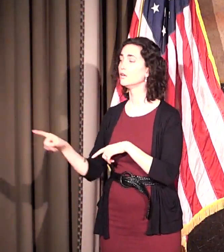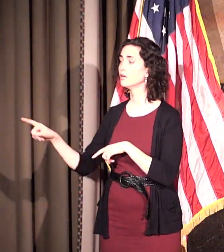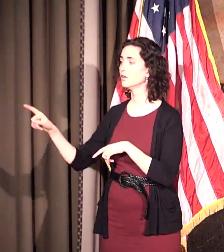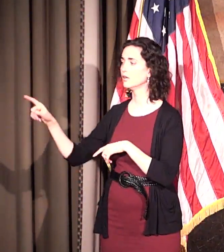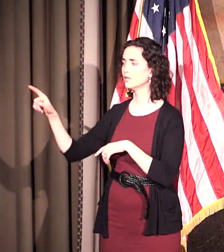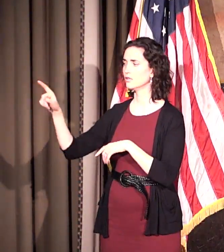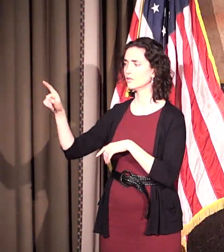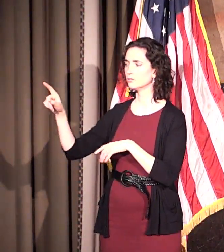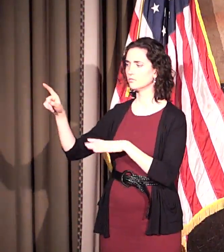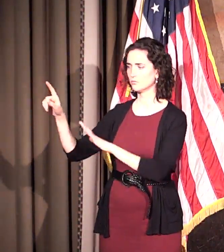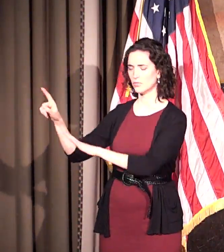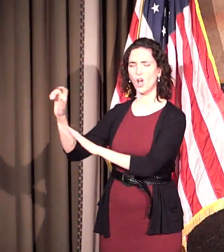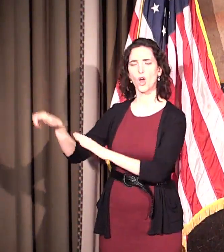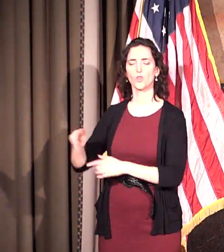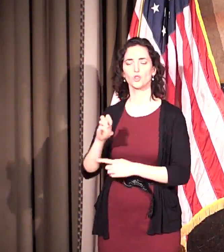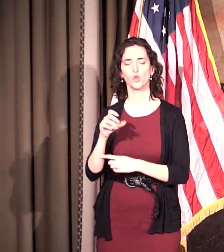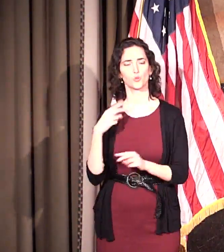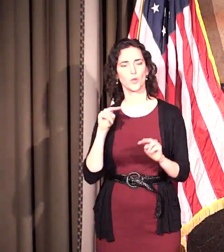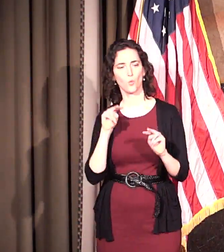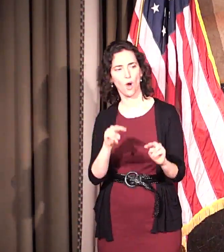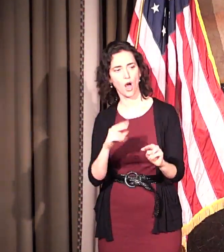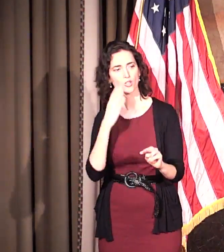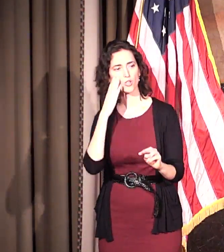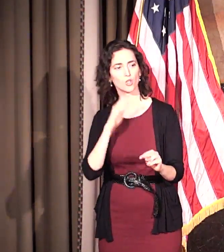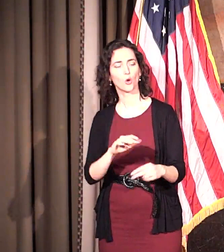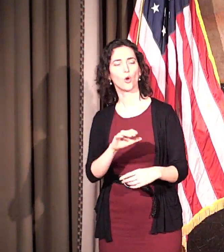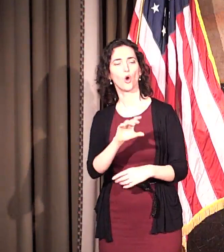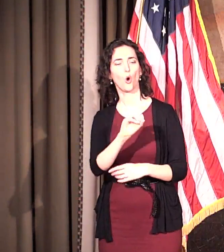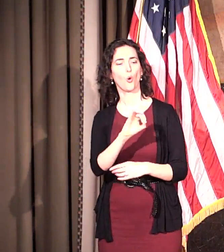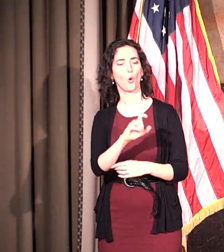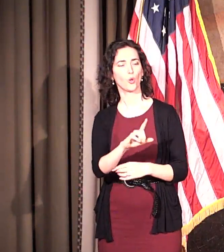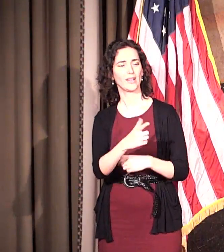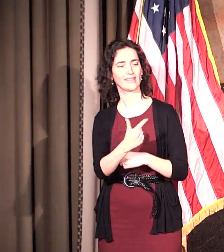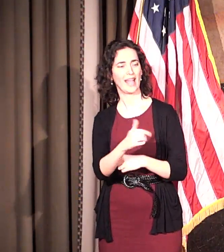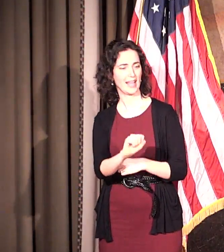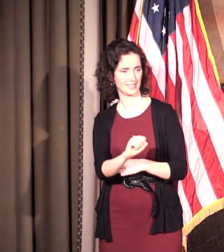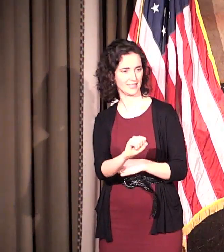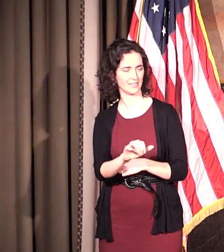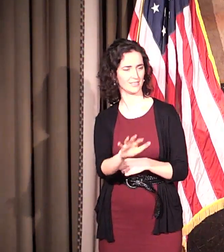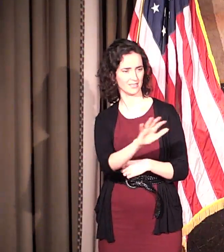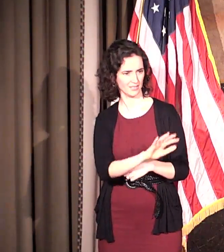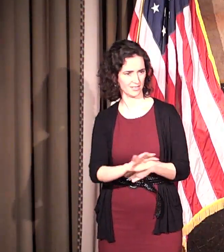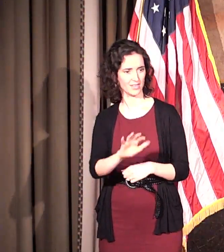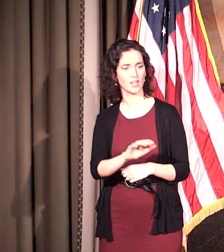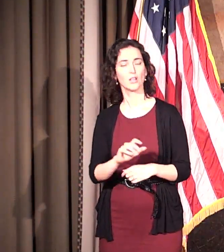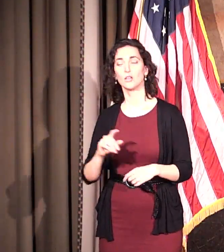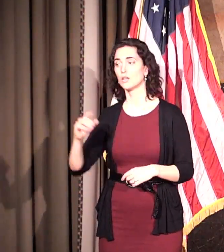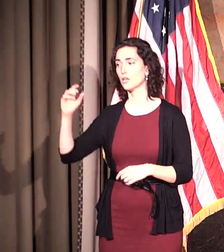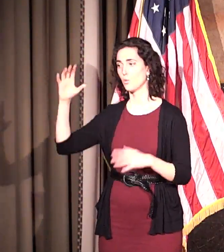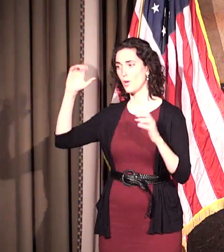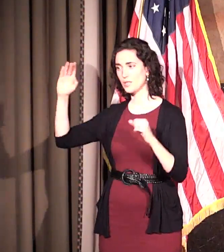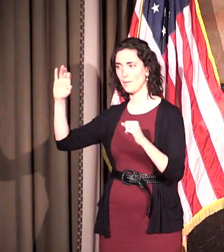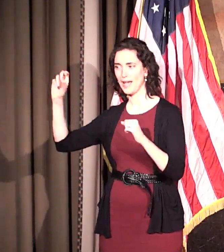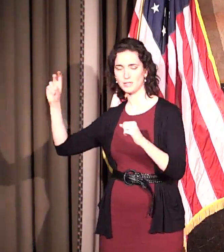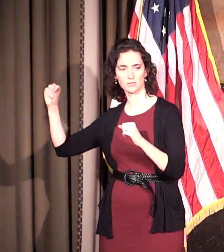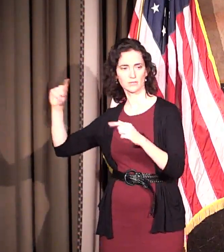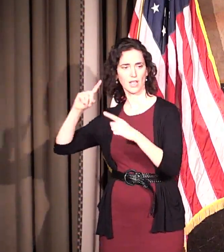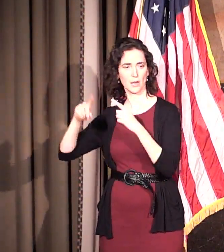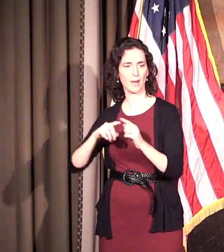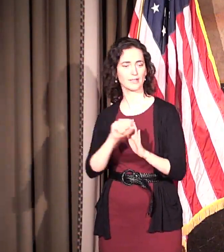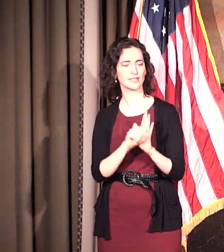gas leasings by President Biden in places like the Gulf of Mexico, the potential impact it could have on Louisiana workers and our economy. Do you have a stance on